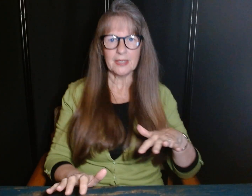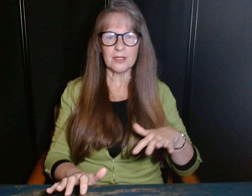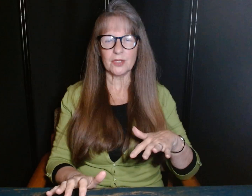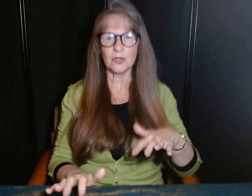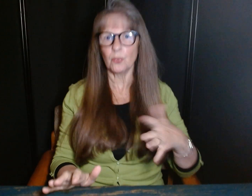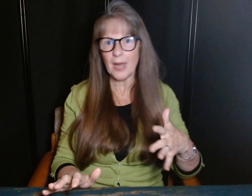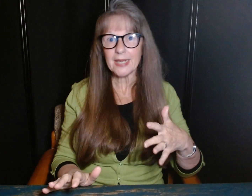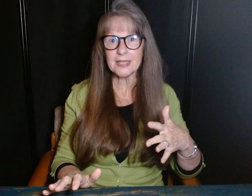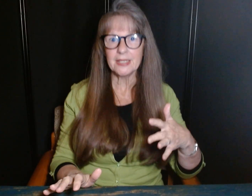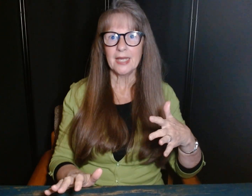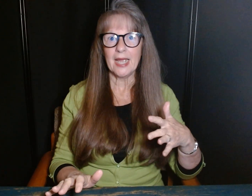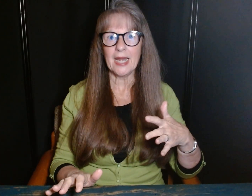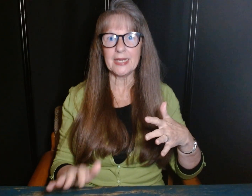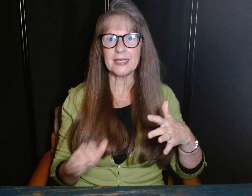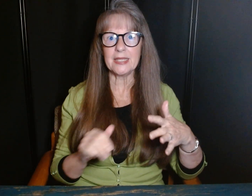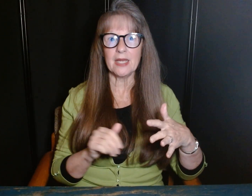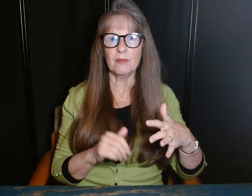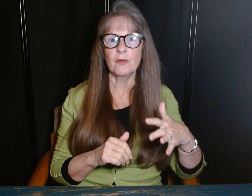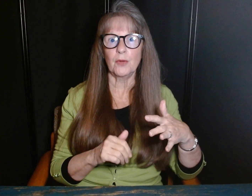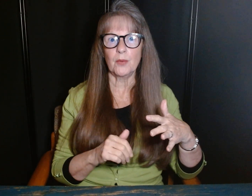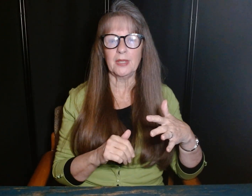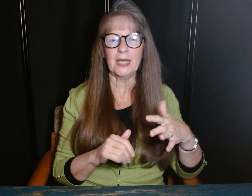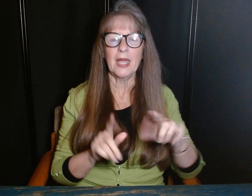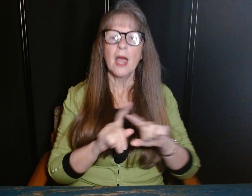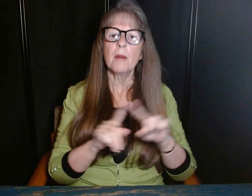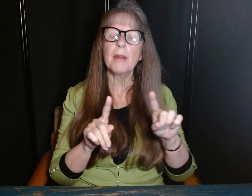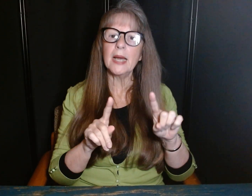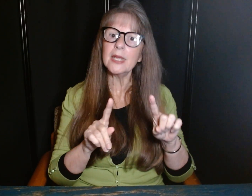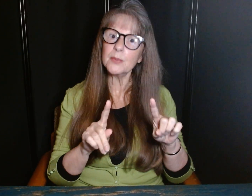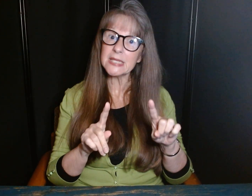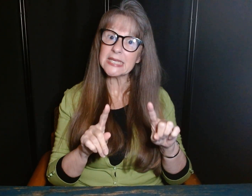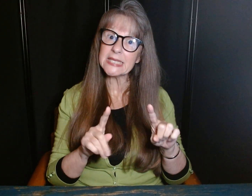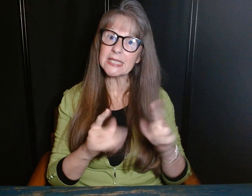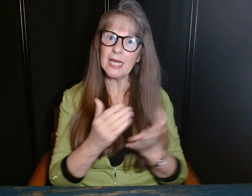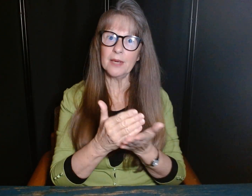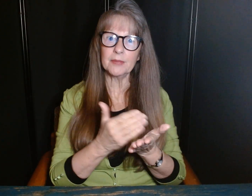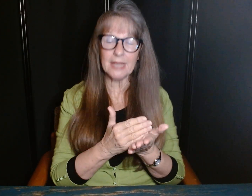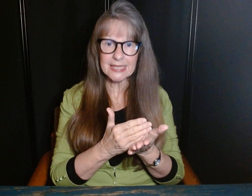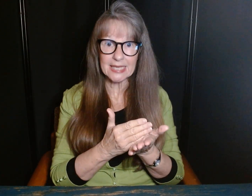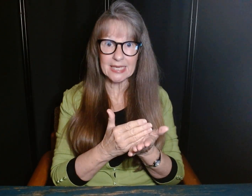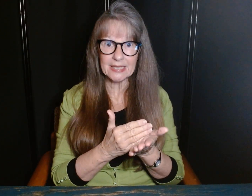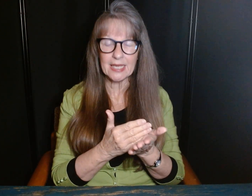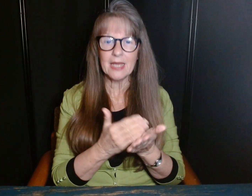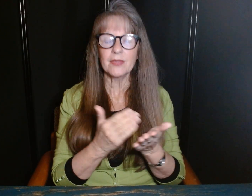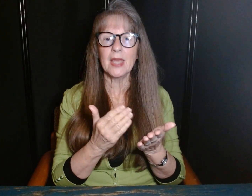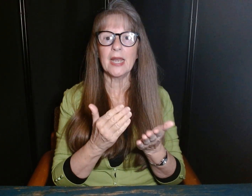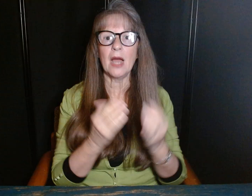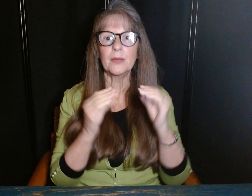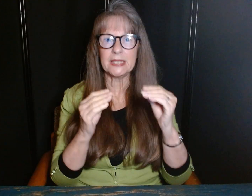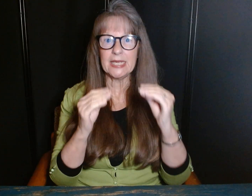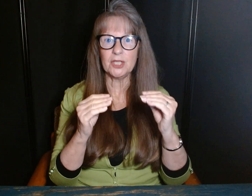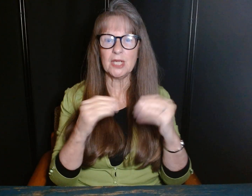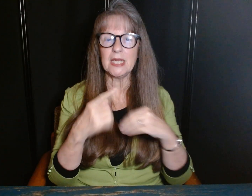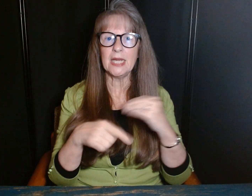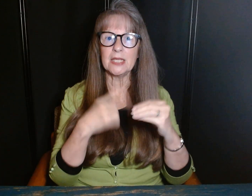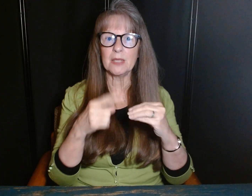is correct, and I see them frequently. But it was this lesson that I was teaching, and it's